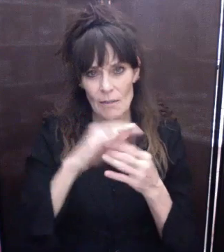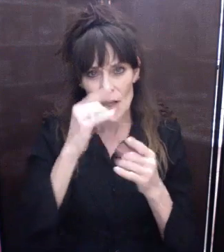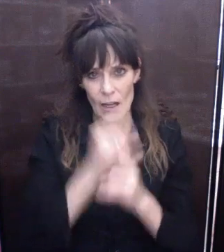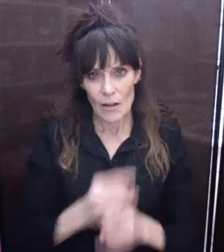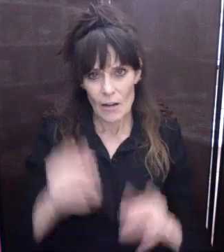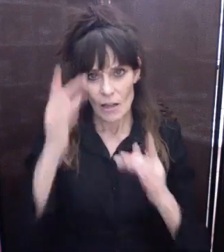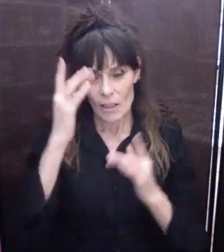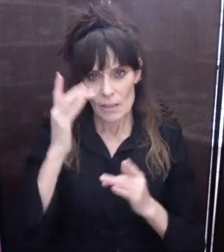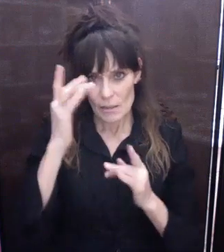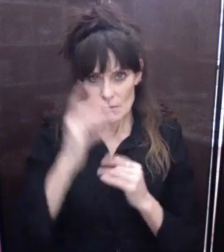alcoholism.